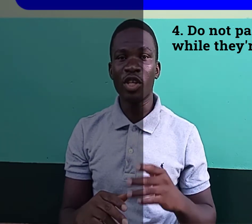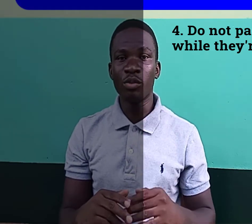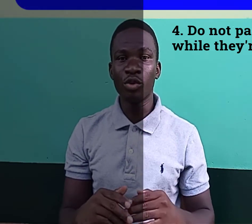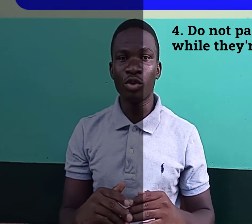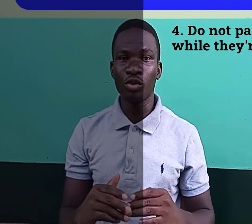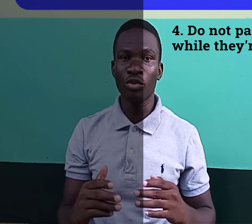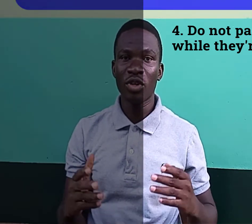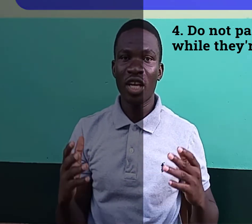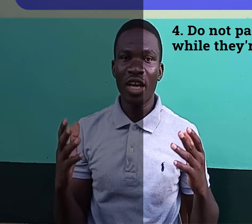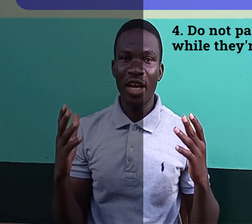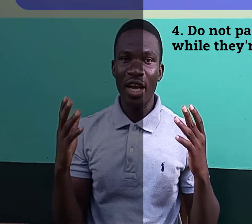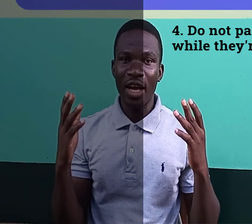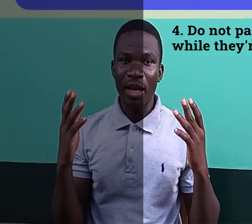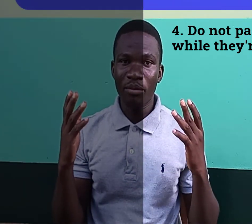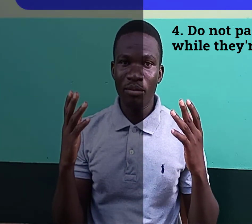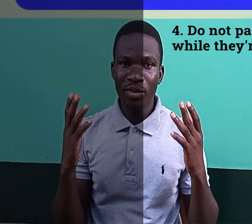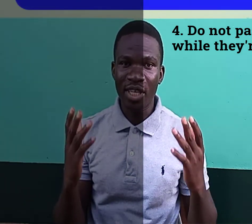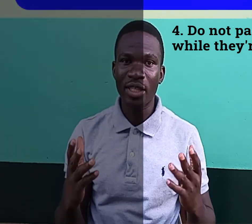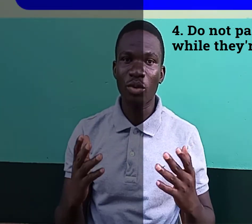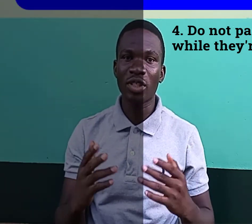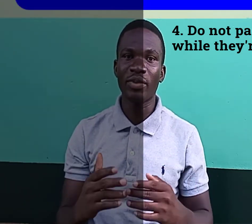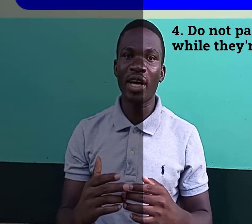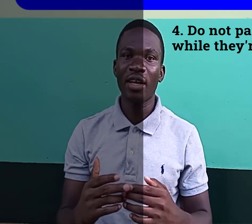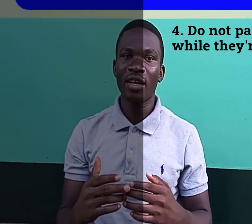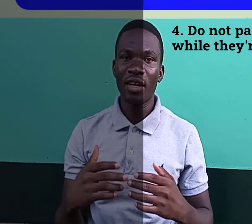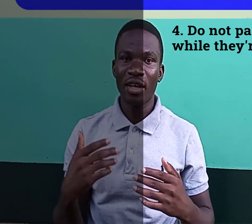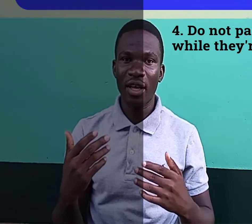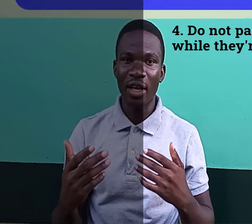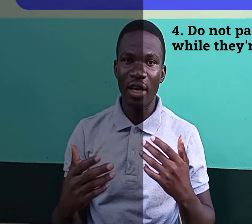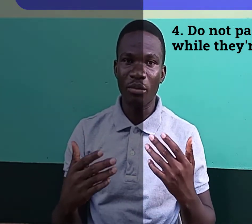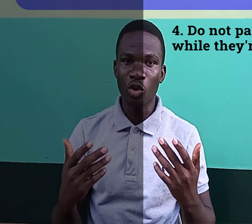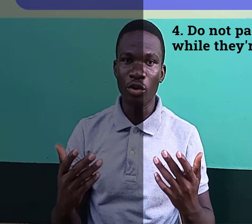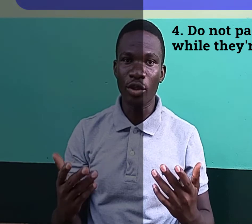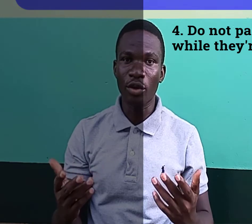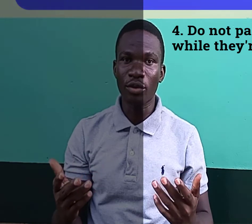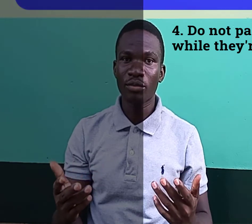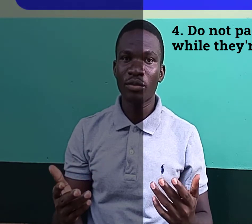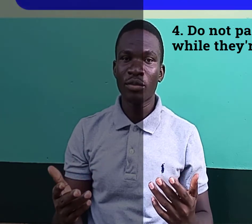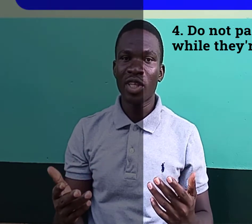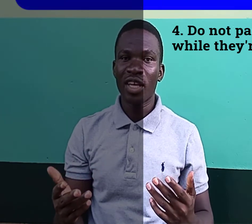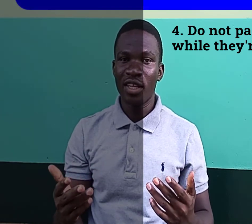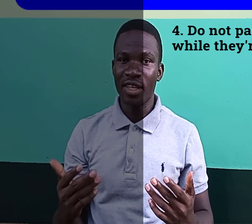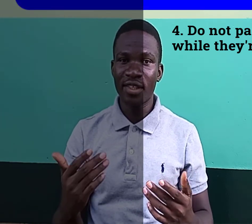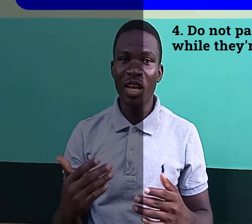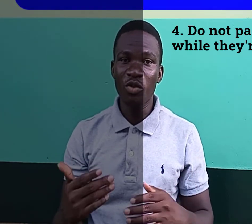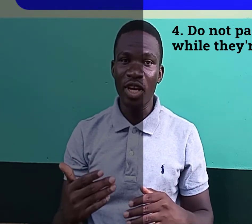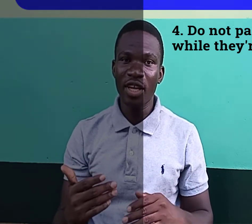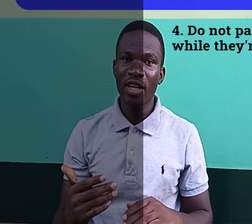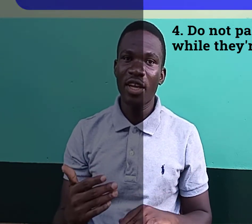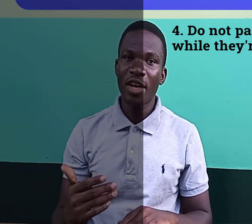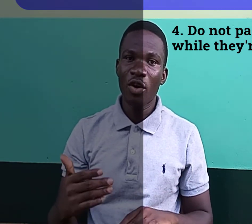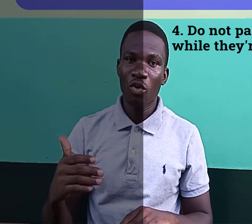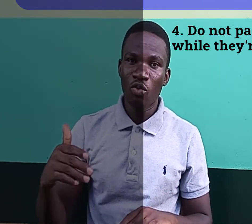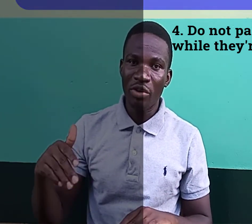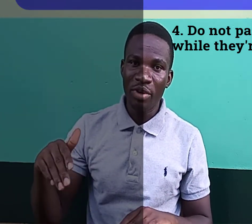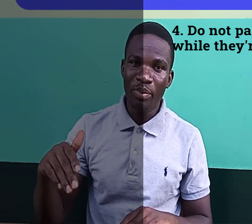able to get whatever goes on. In the same way, when we pass